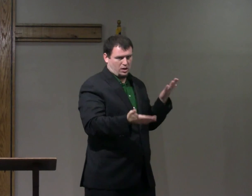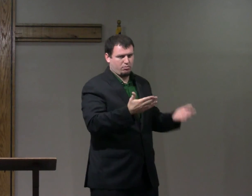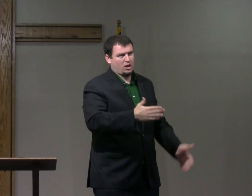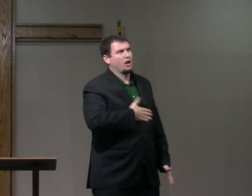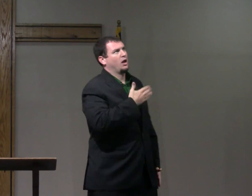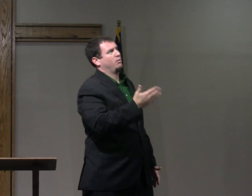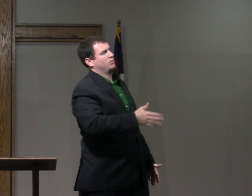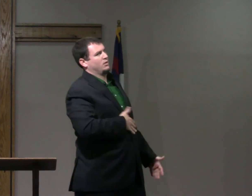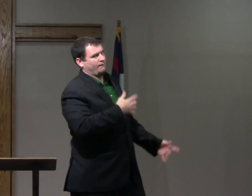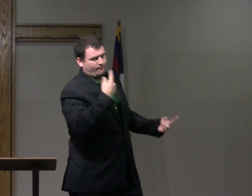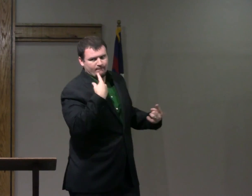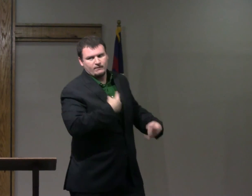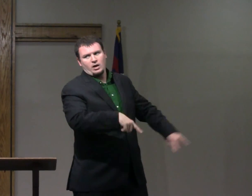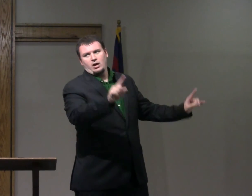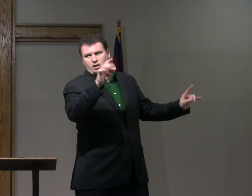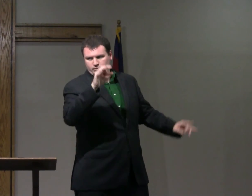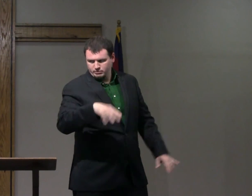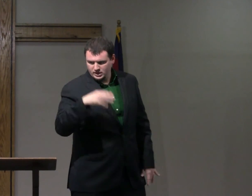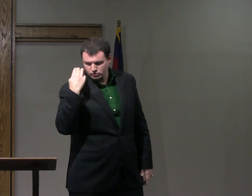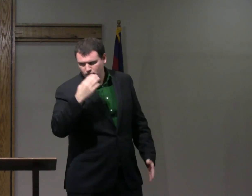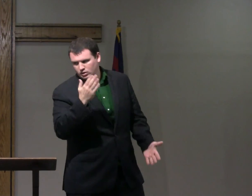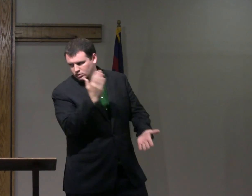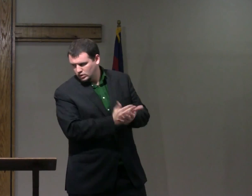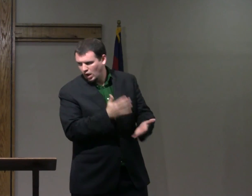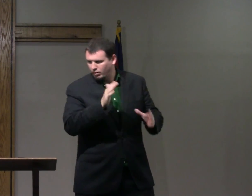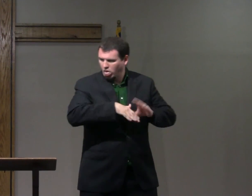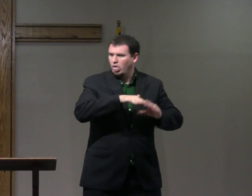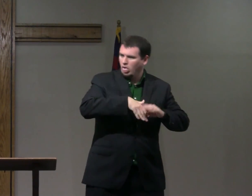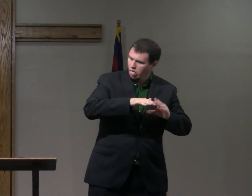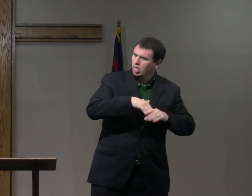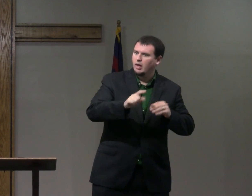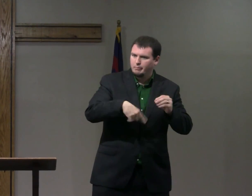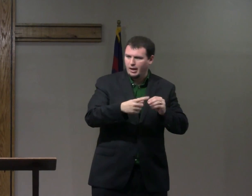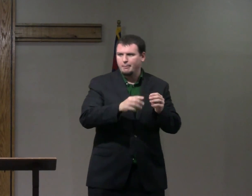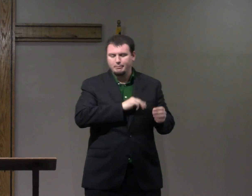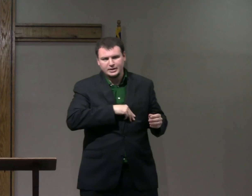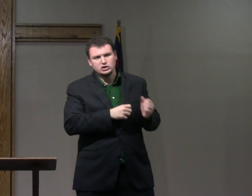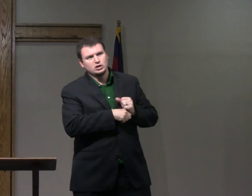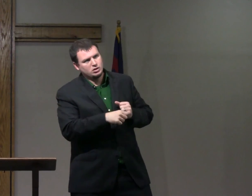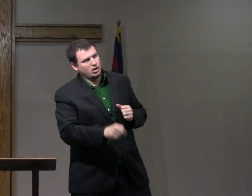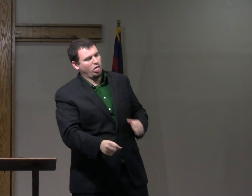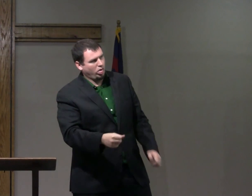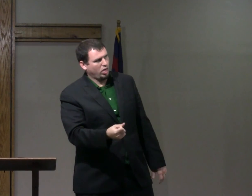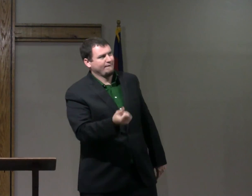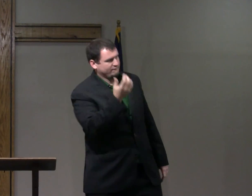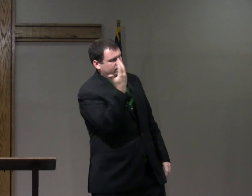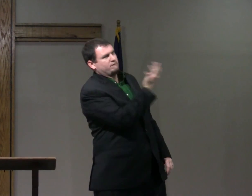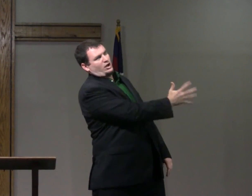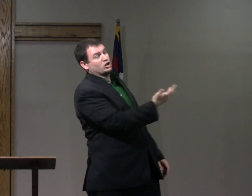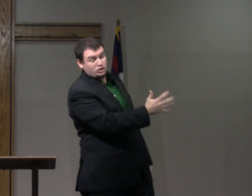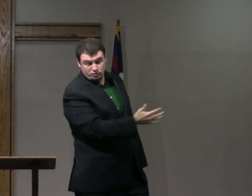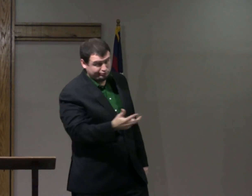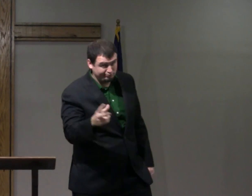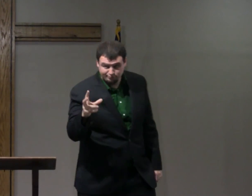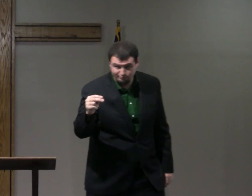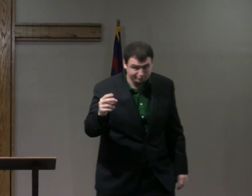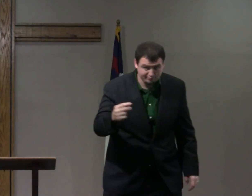Now, after this month and this missions month and how we've been emphasizing missions, and maybe you're glad that this